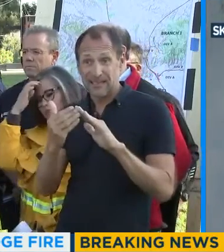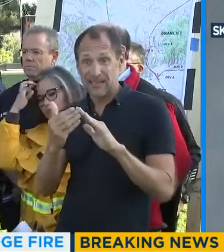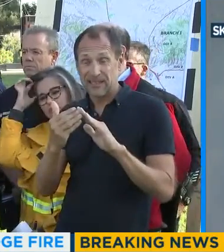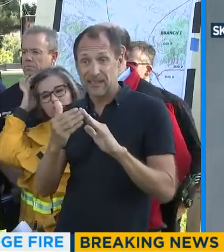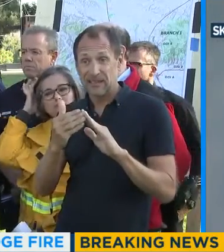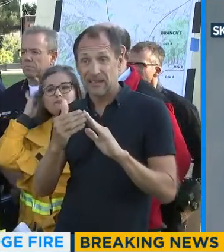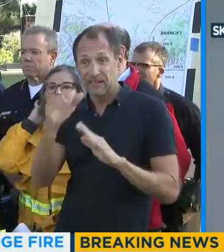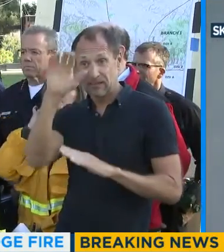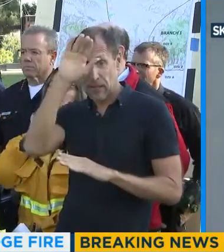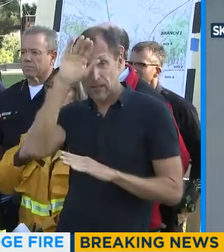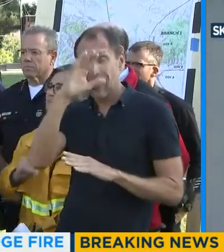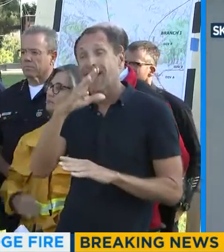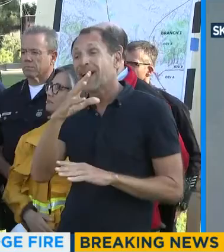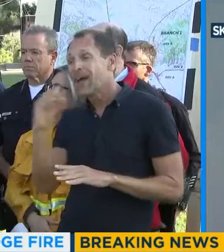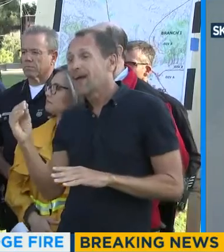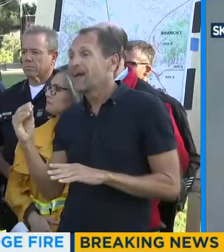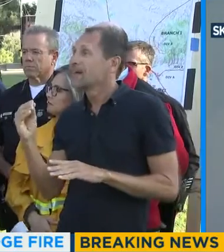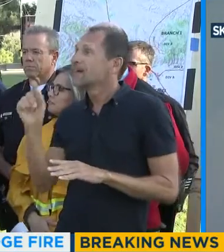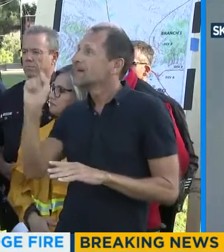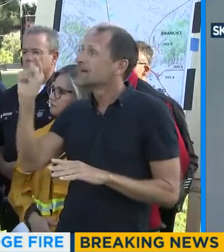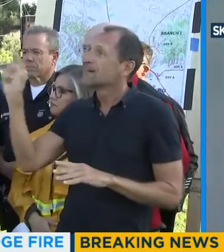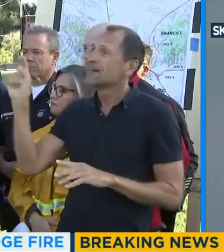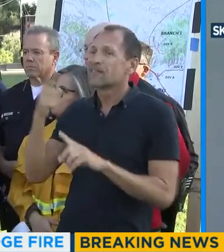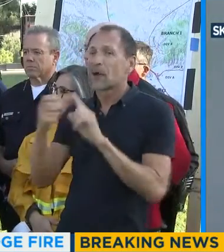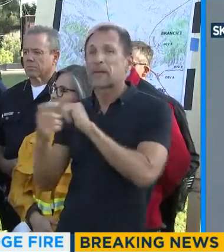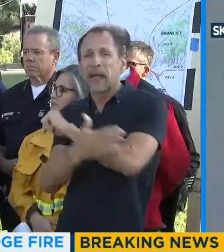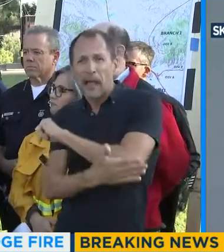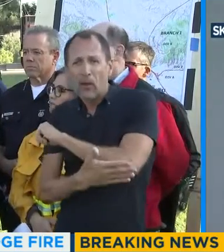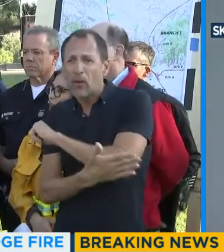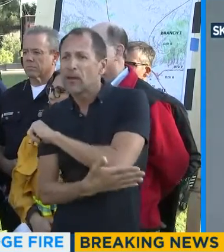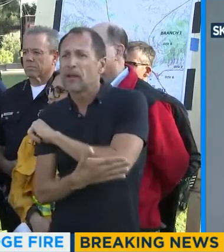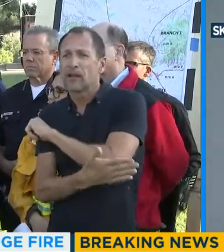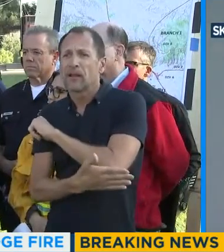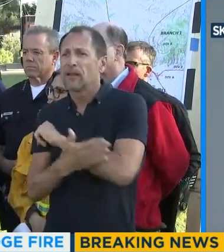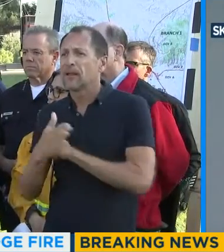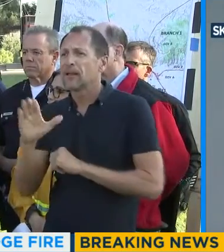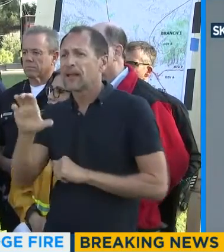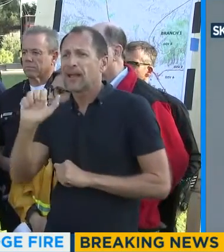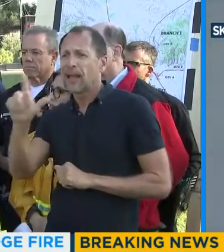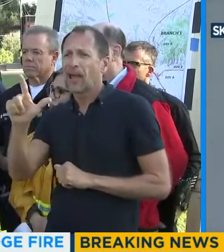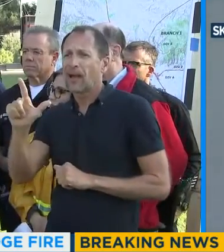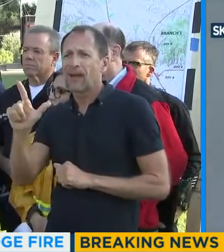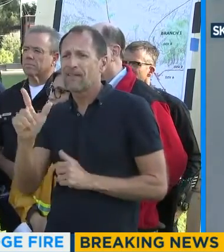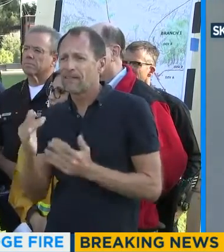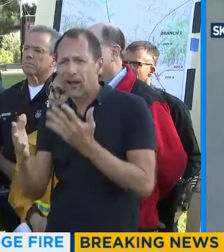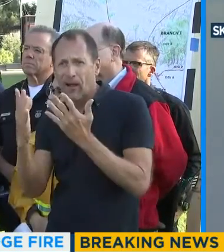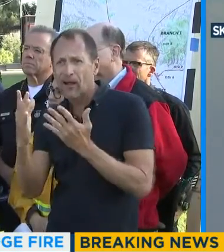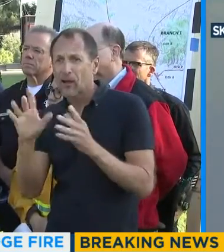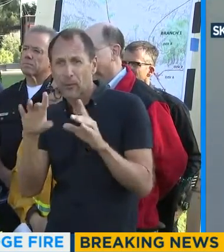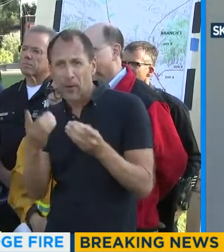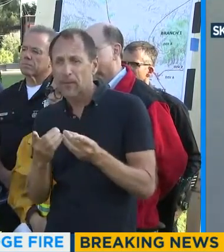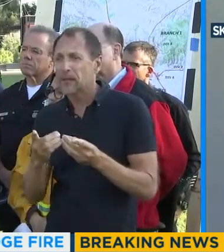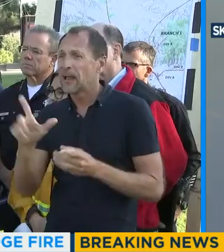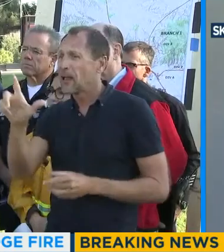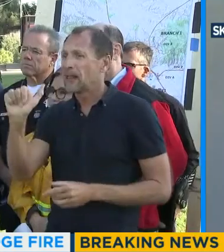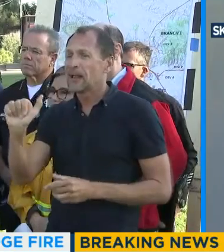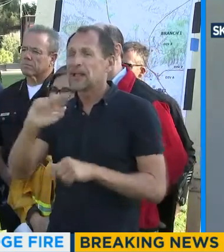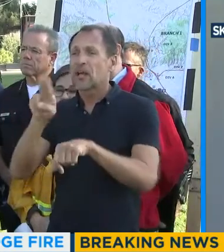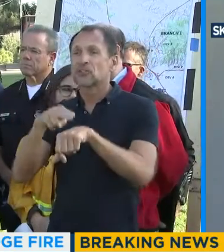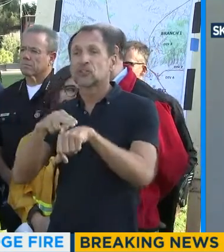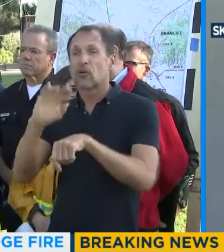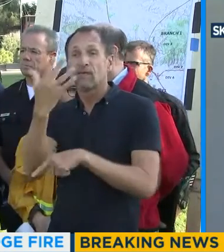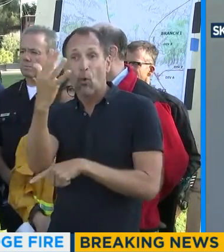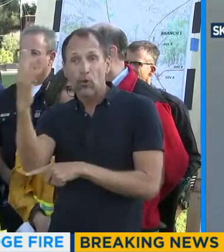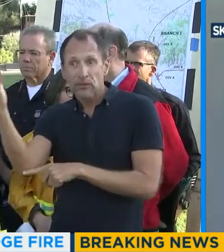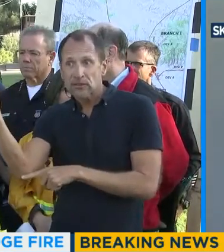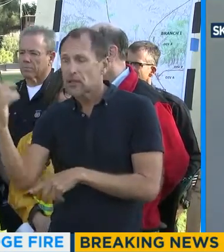Department, but as well all the firefighters from Los Angeles County Fire Department, Cal Fire, Angeles National Forest. I